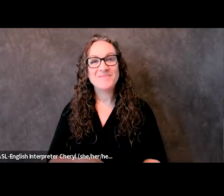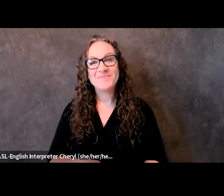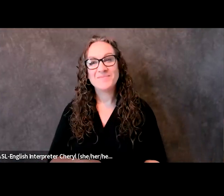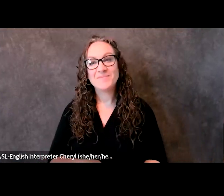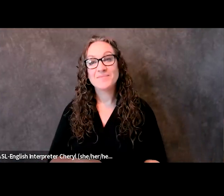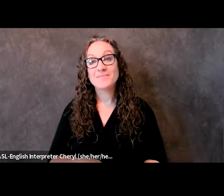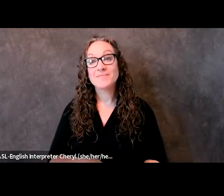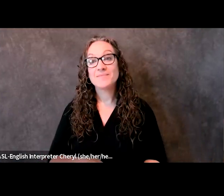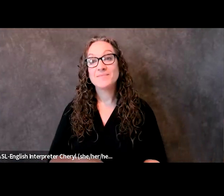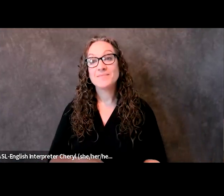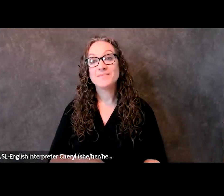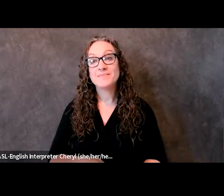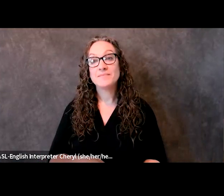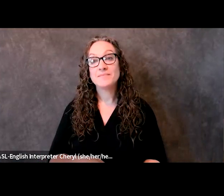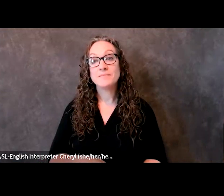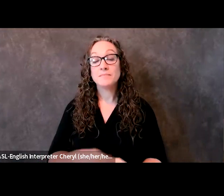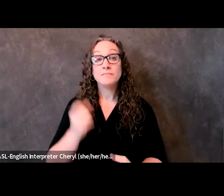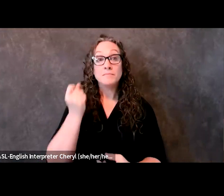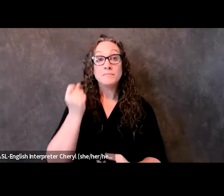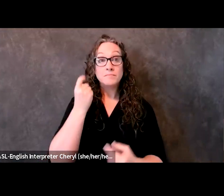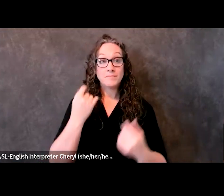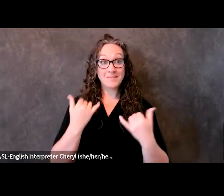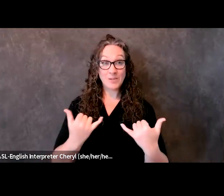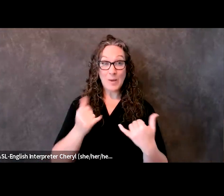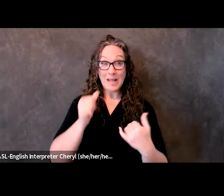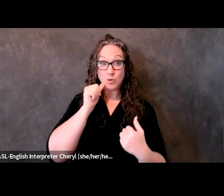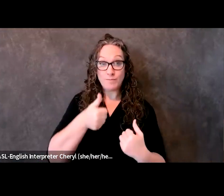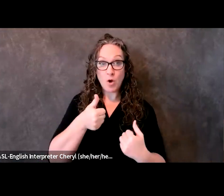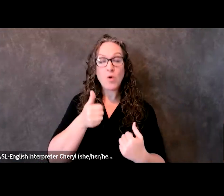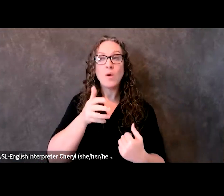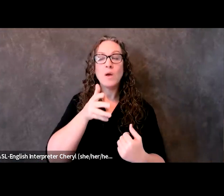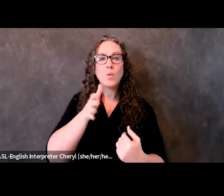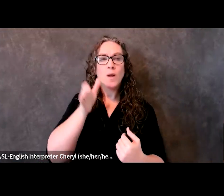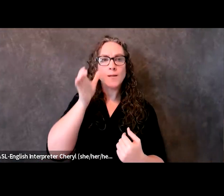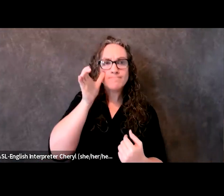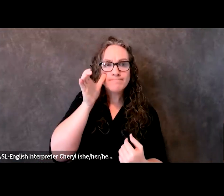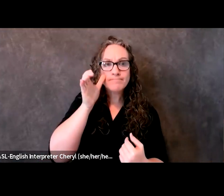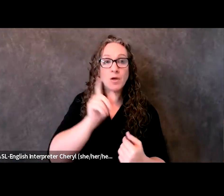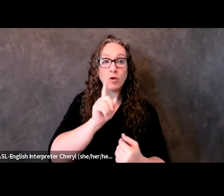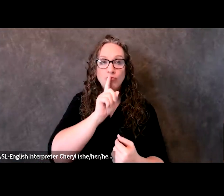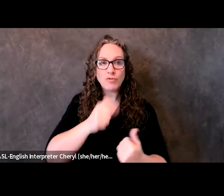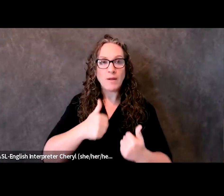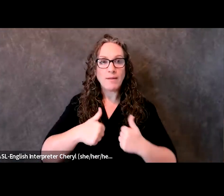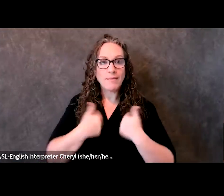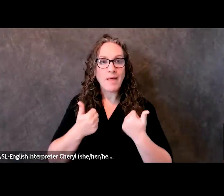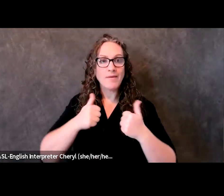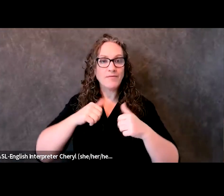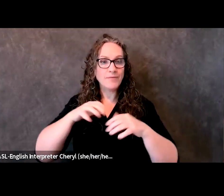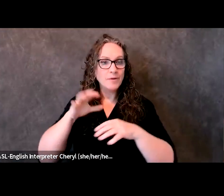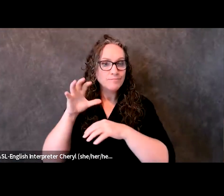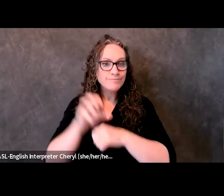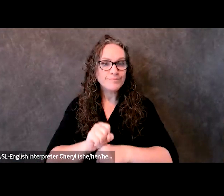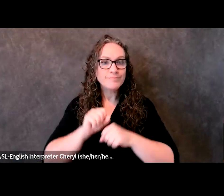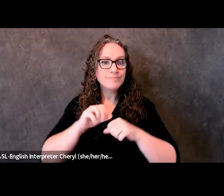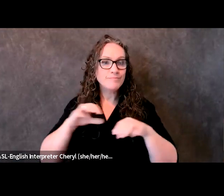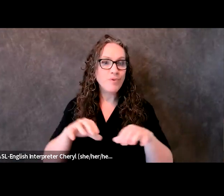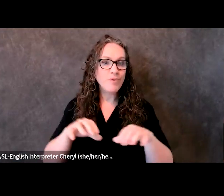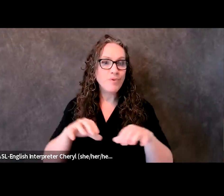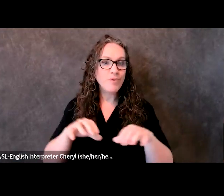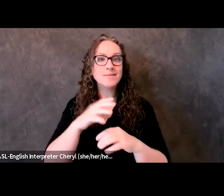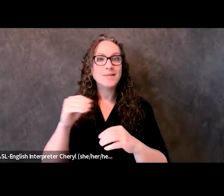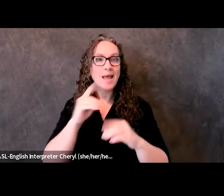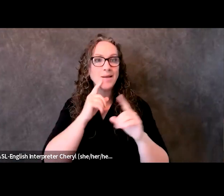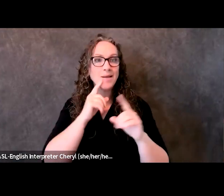the course of the next 2 days, we're going to hear about real life practices and initiatives that emergency managers,